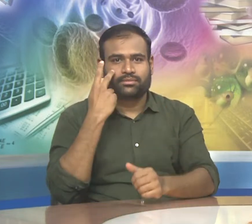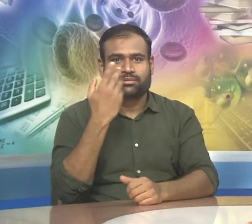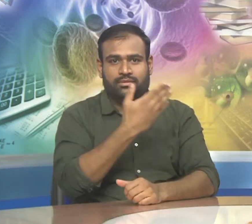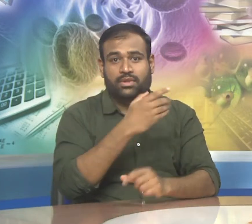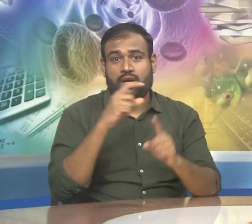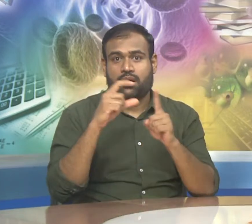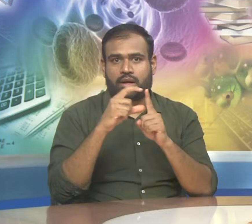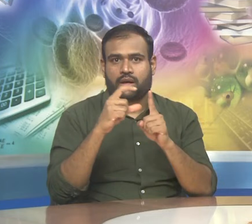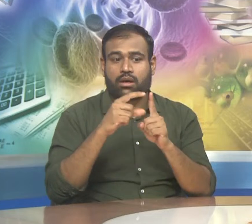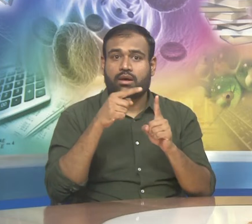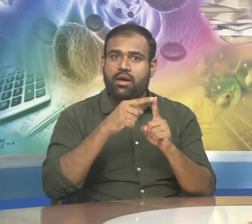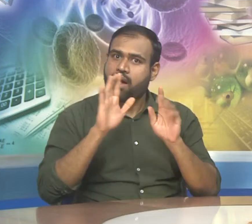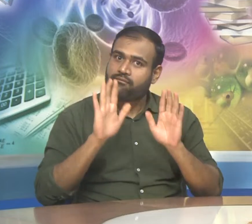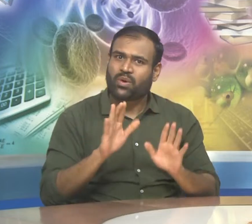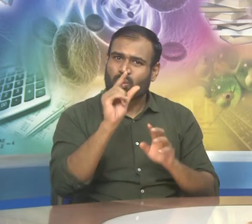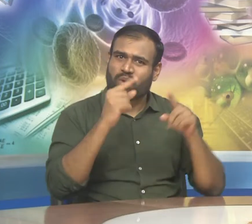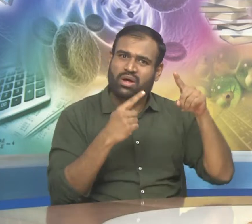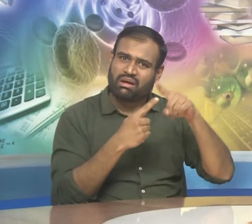The correct answer is Delhi.